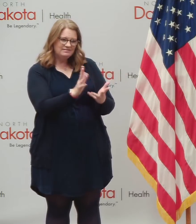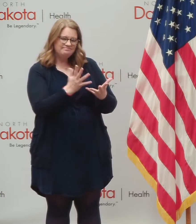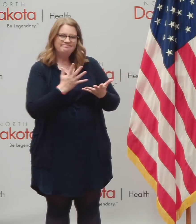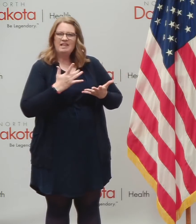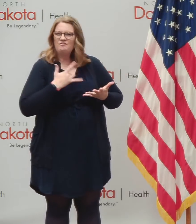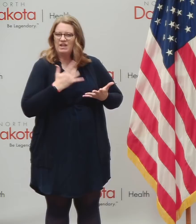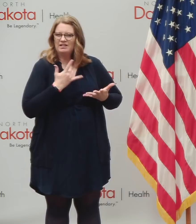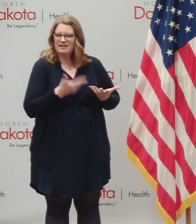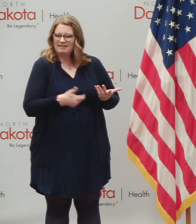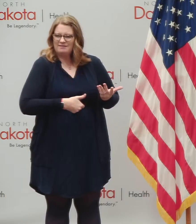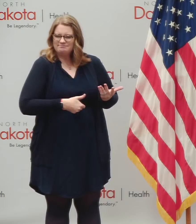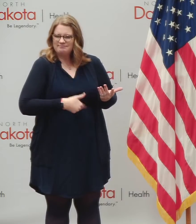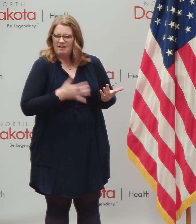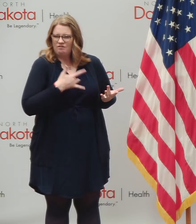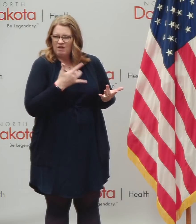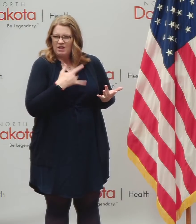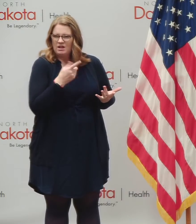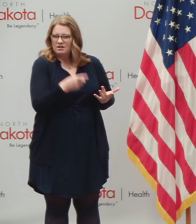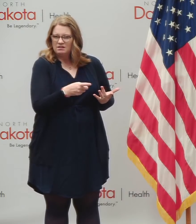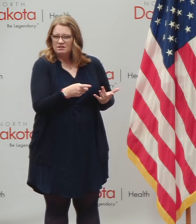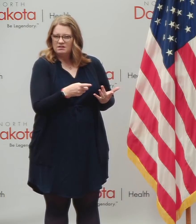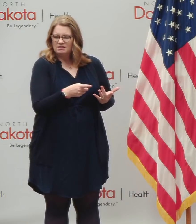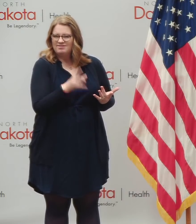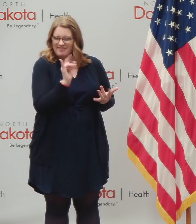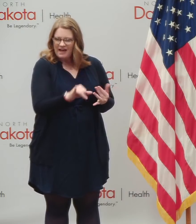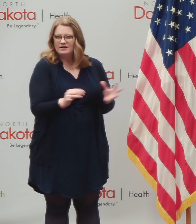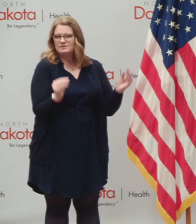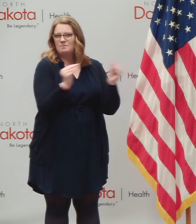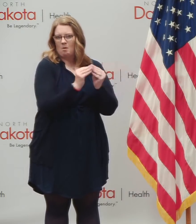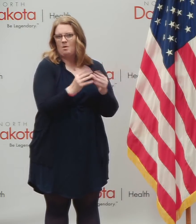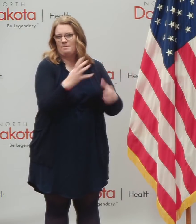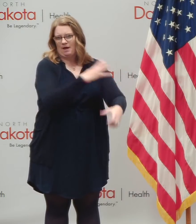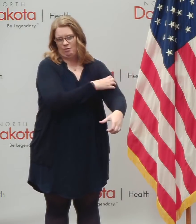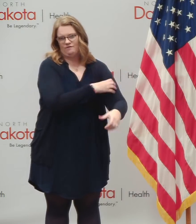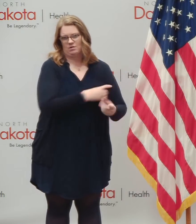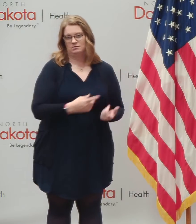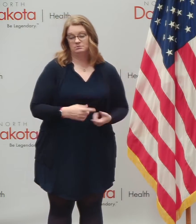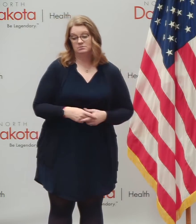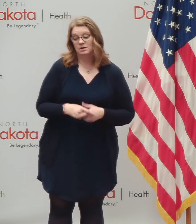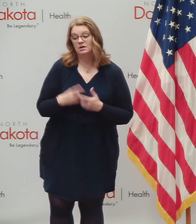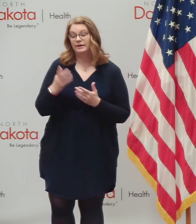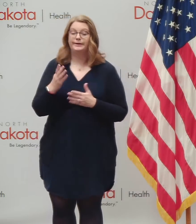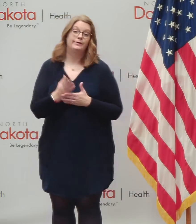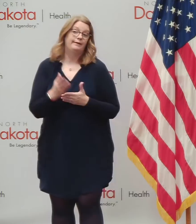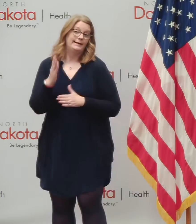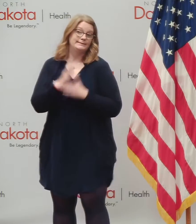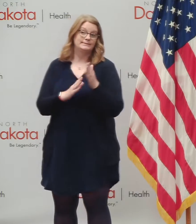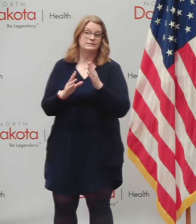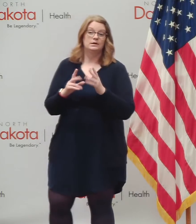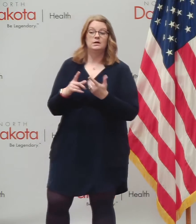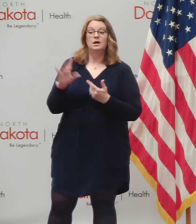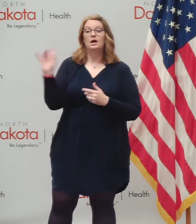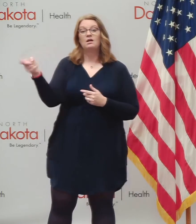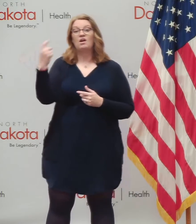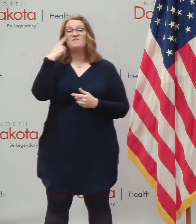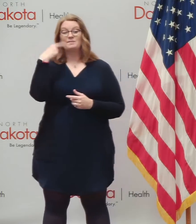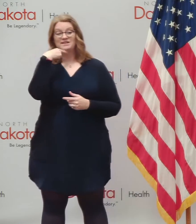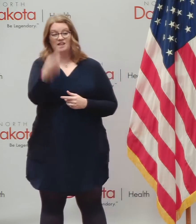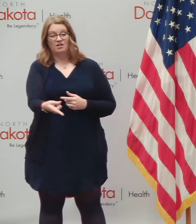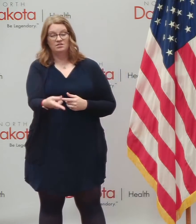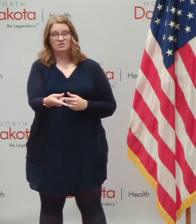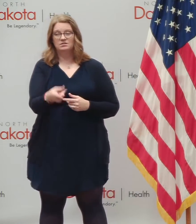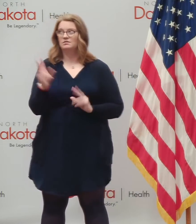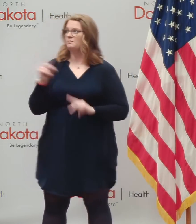land of liberty that this country is and this state is, that some people actively resist when government tries to do something. And